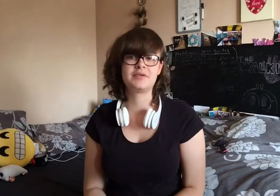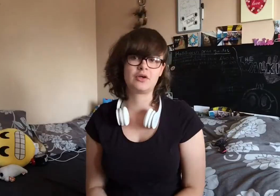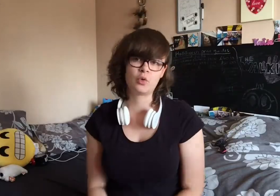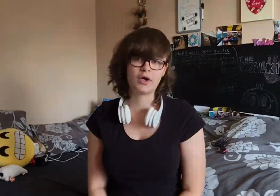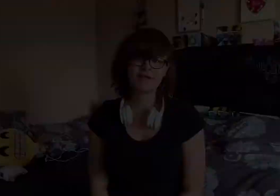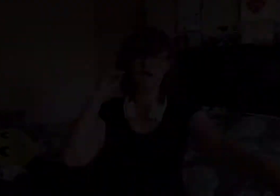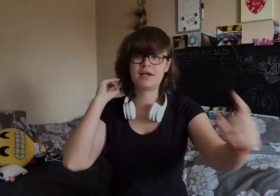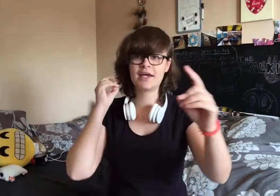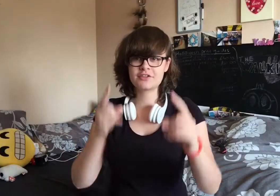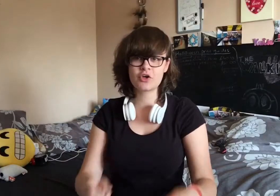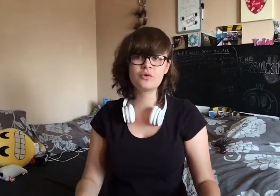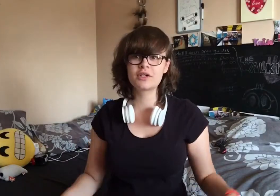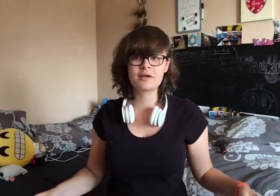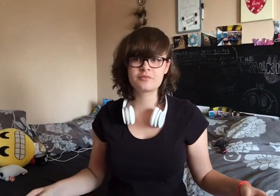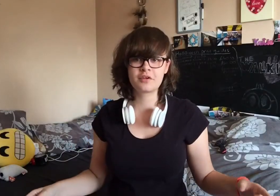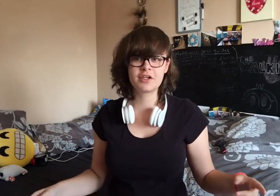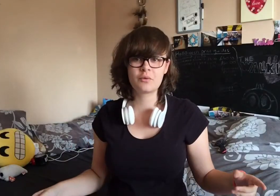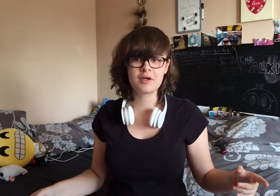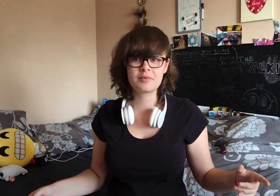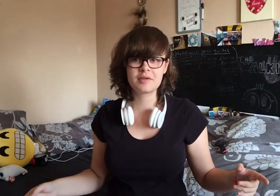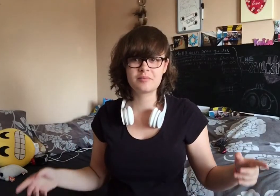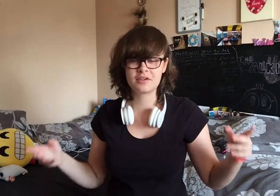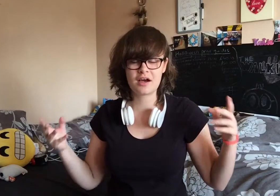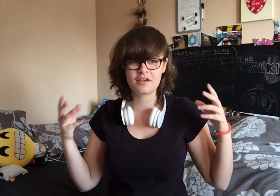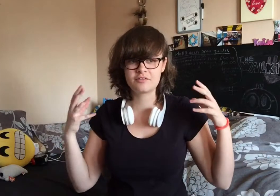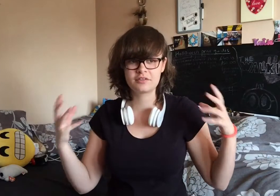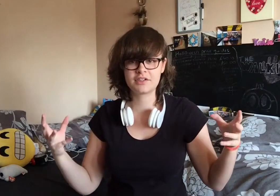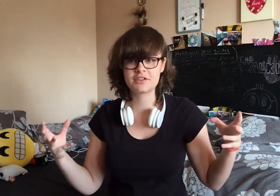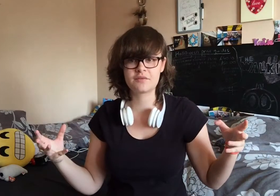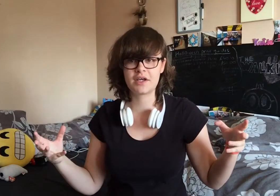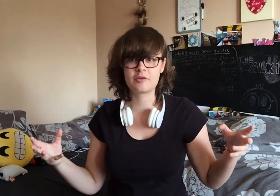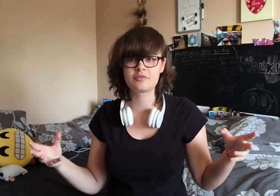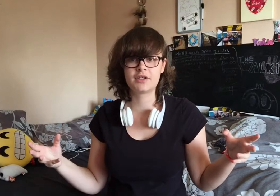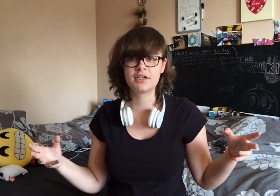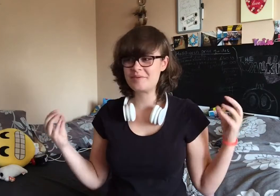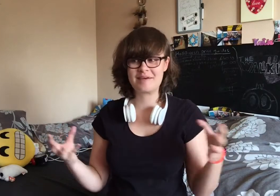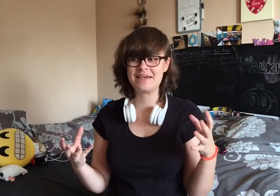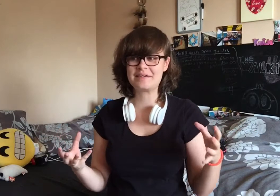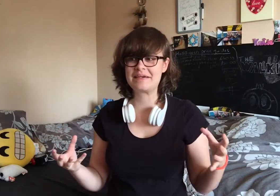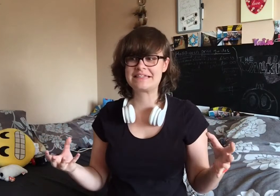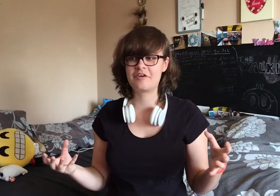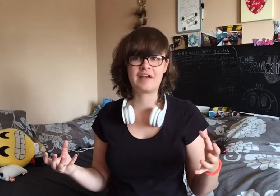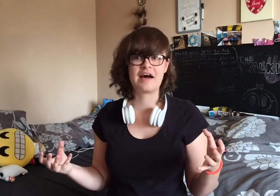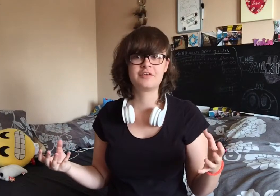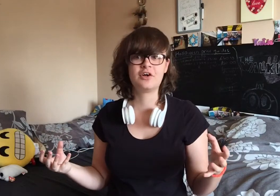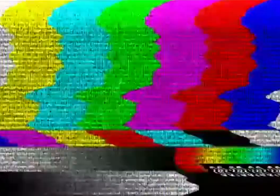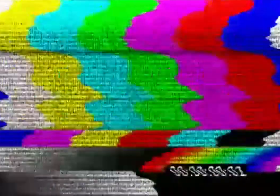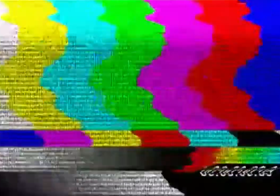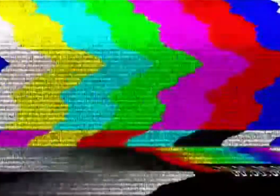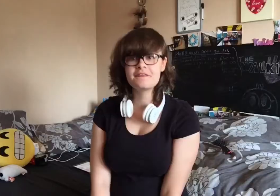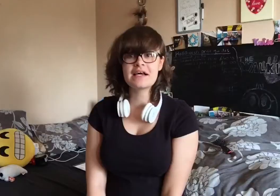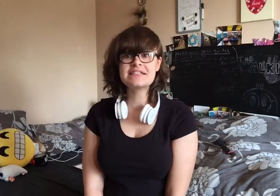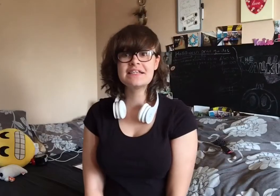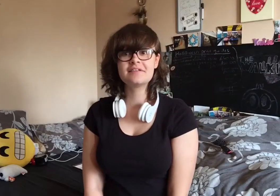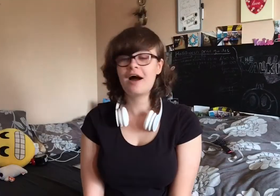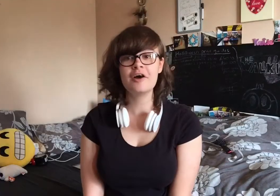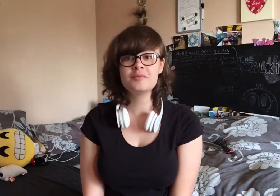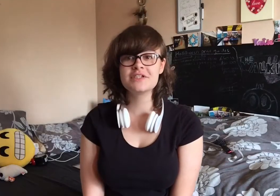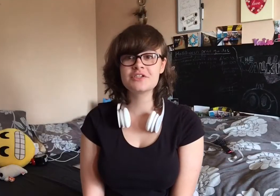being quiet. I get told I'm funny quite a bit, but I really don't think I'm funny. But I make myself laugh a lot. That's it. I hope you did enjoy